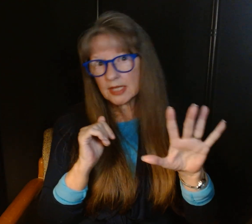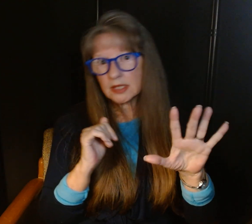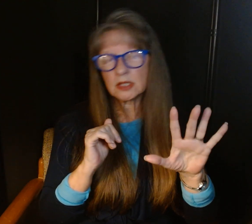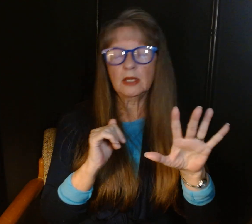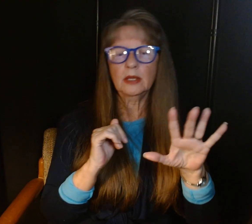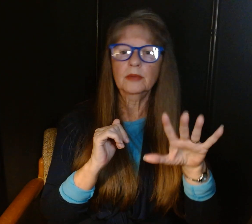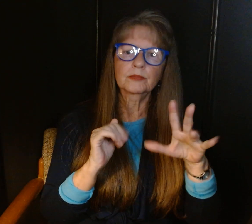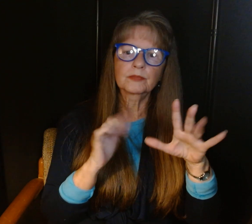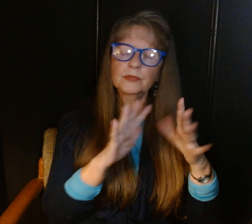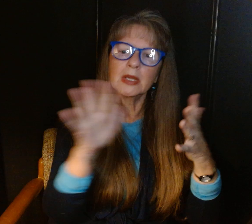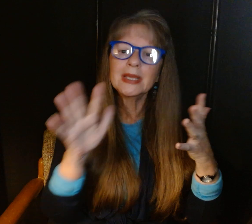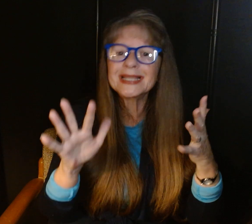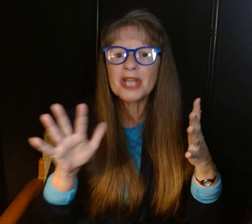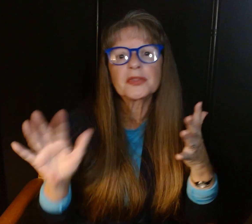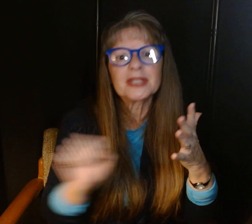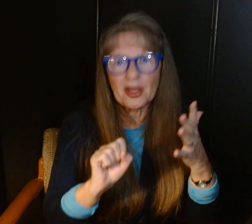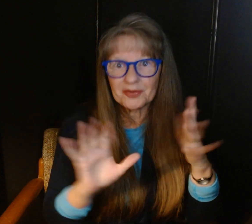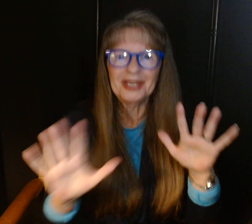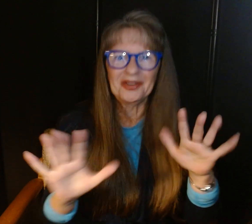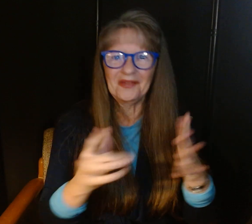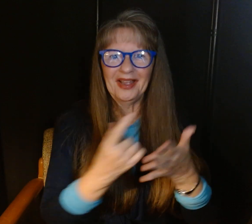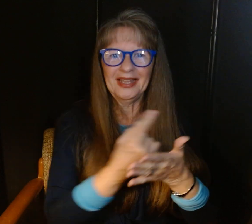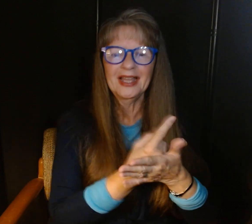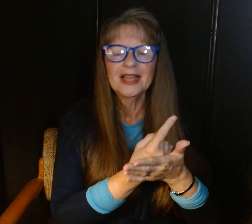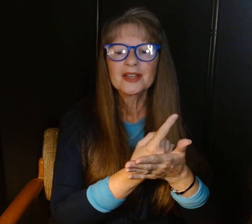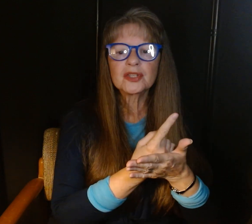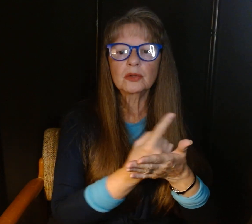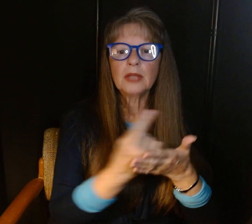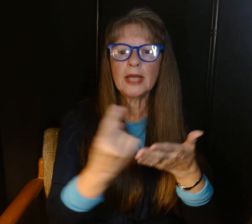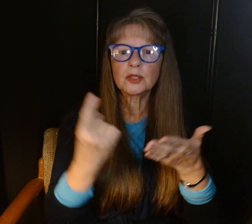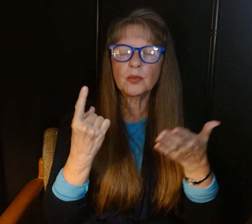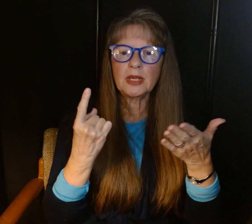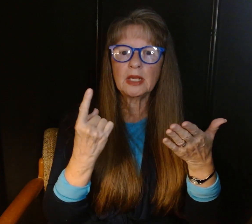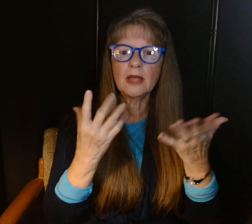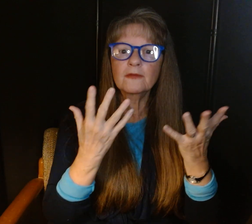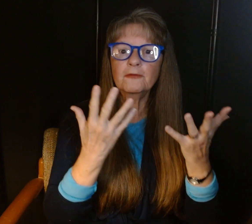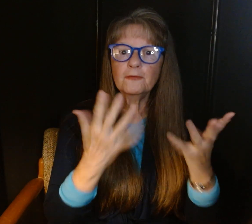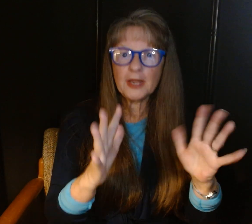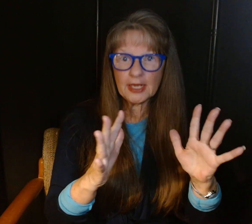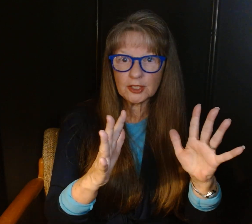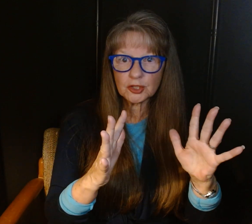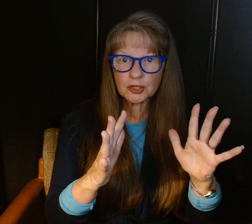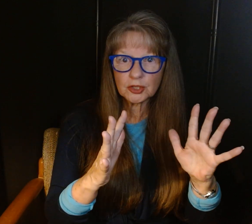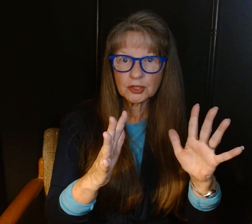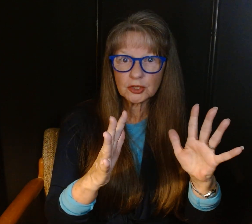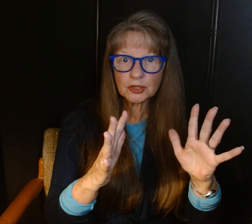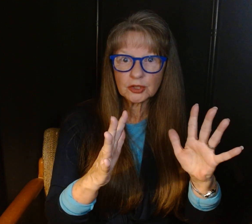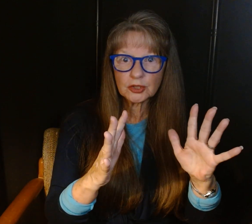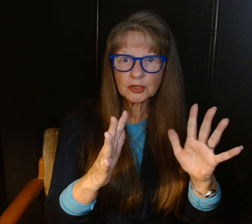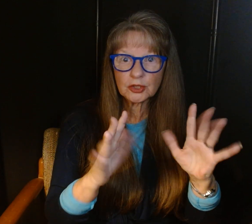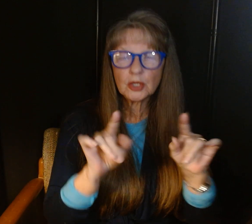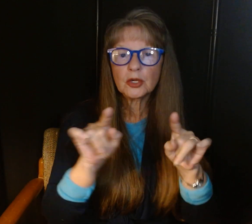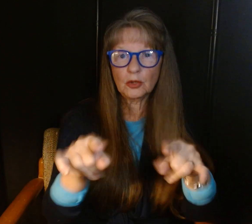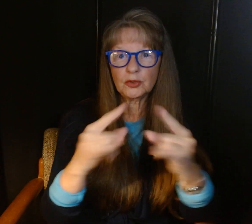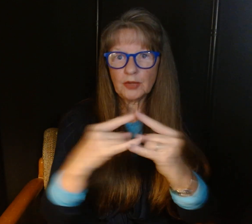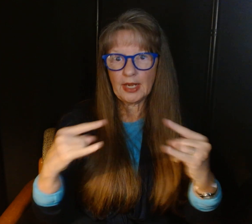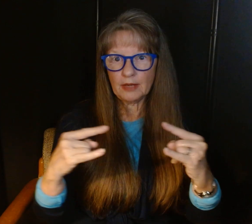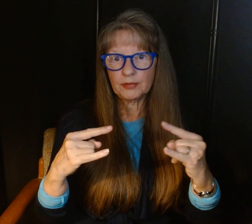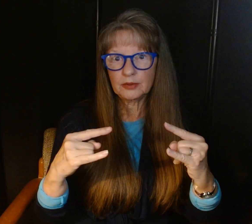states, it's not the South anyway. So last week, finish, go to camp. Or they